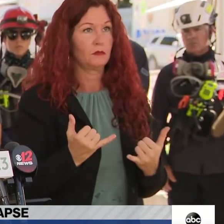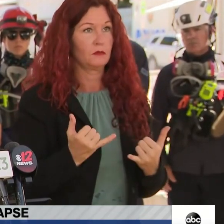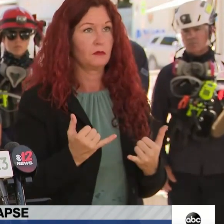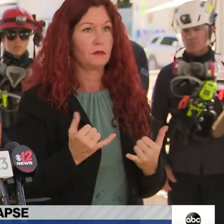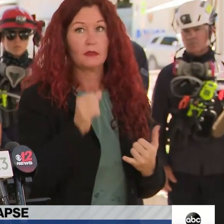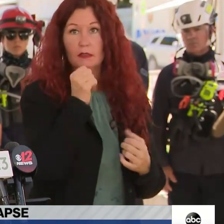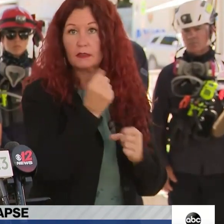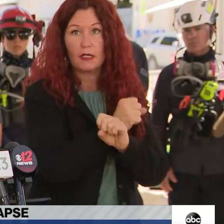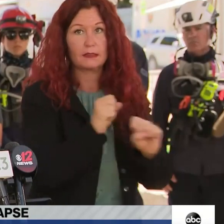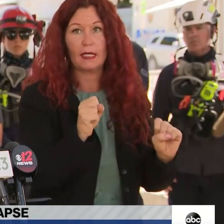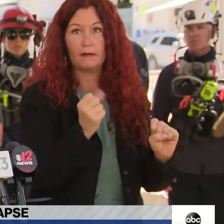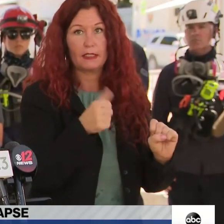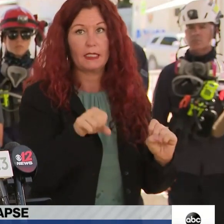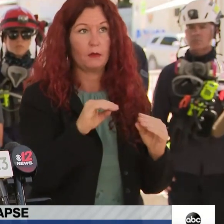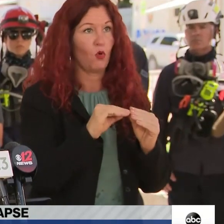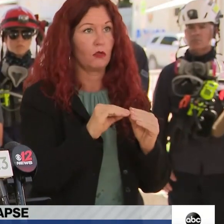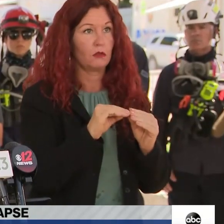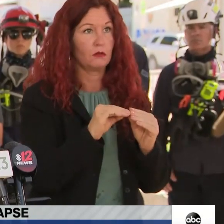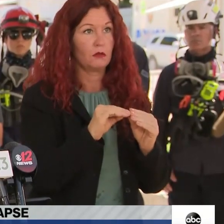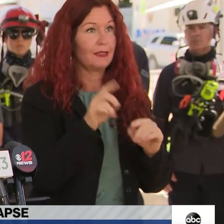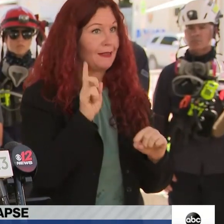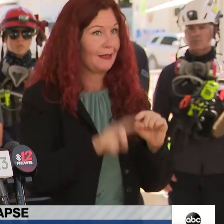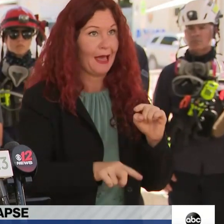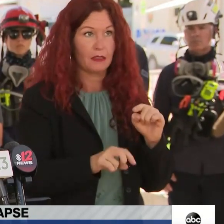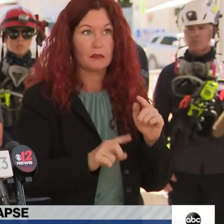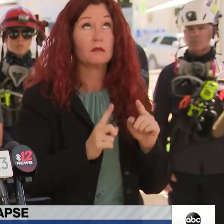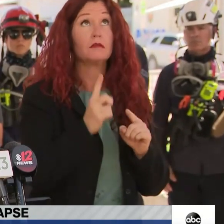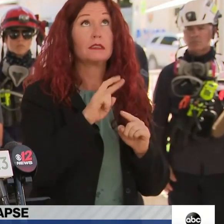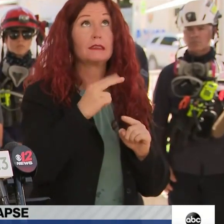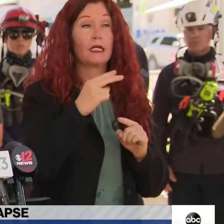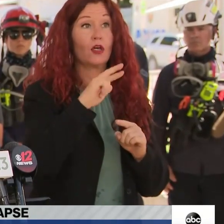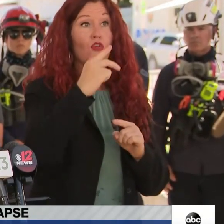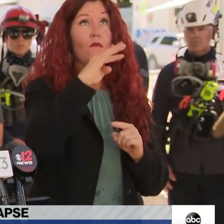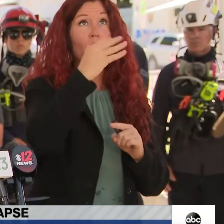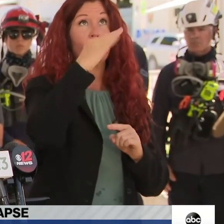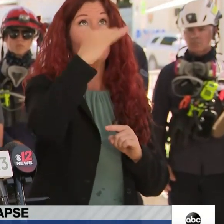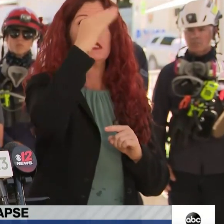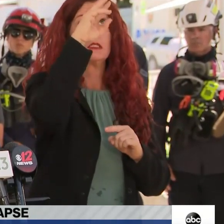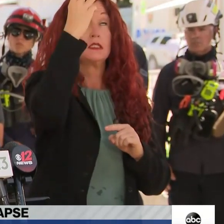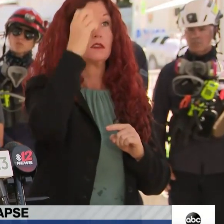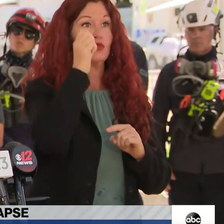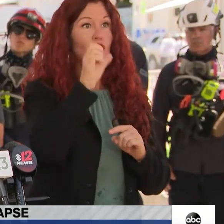for anyone to go beyond the first floor.